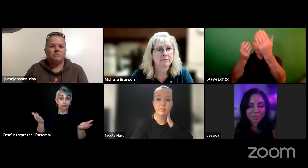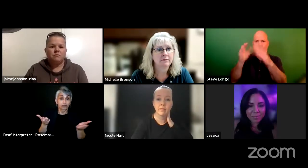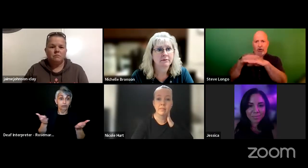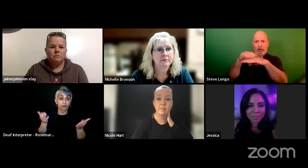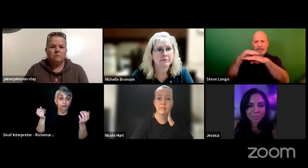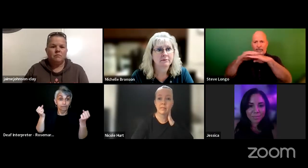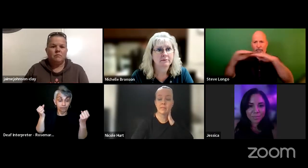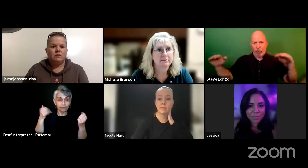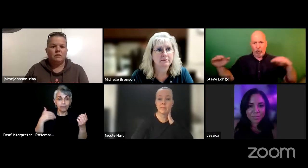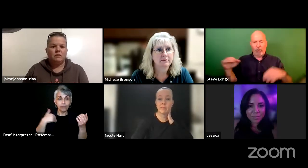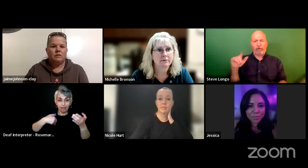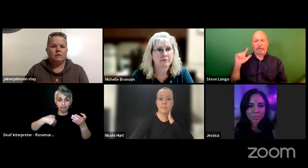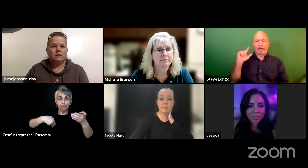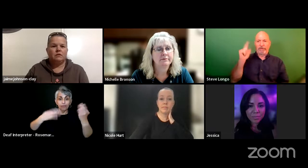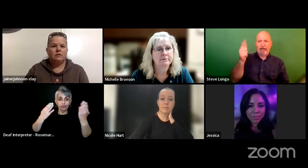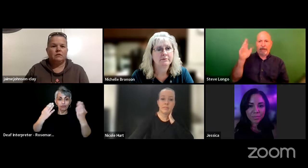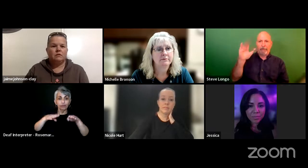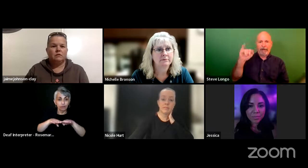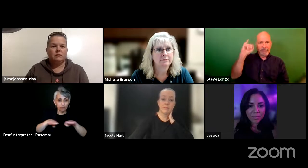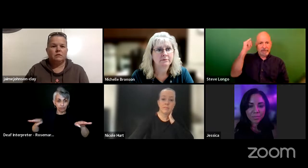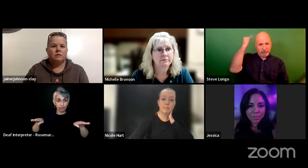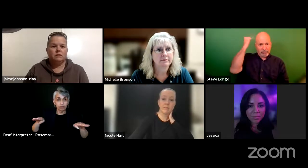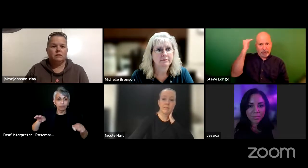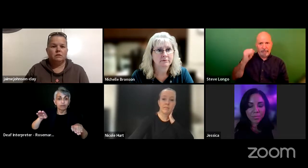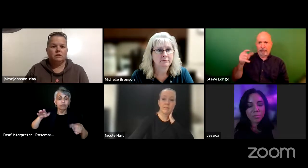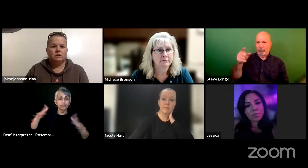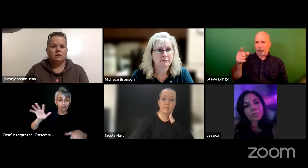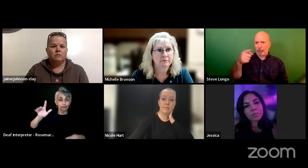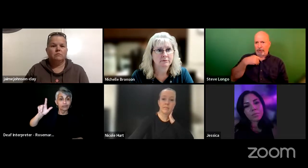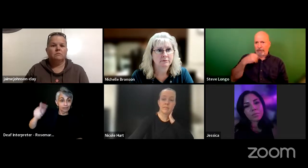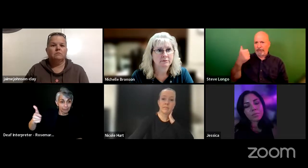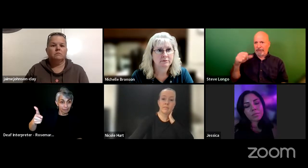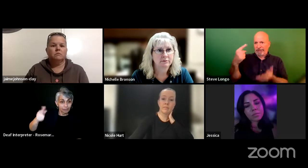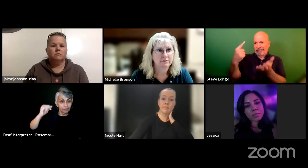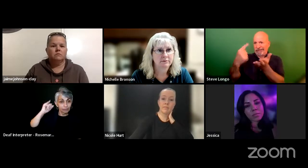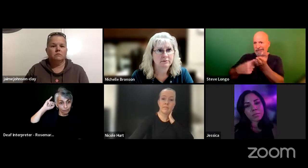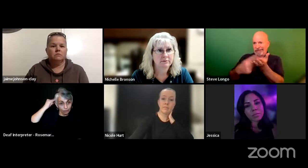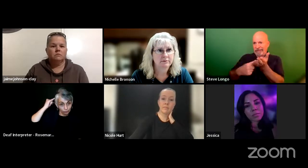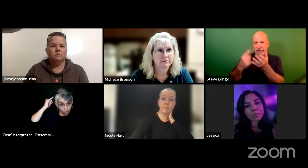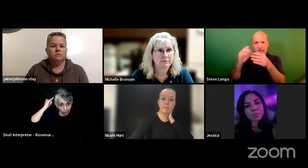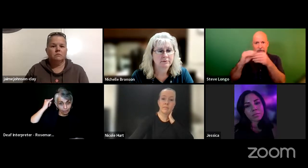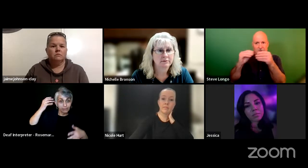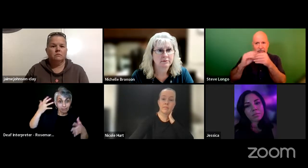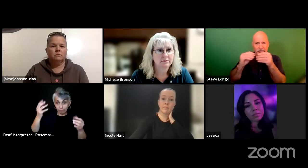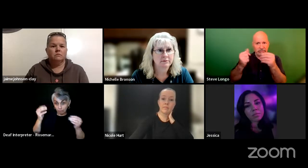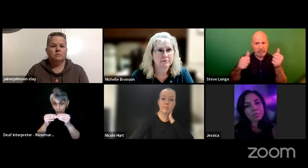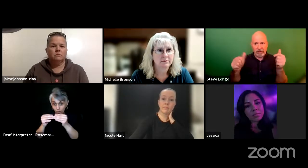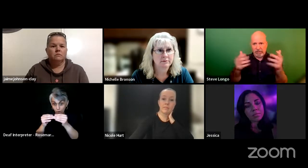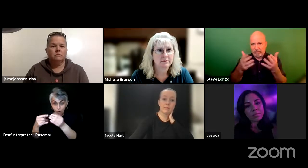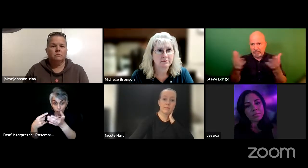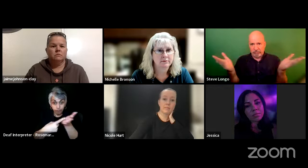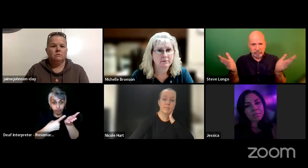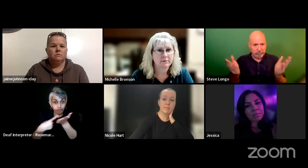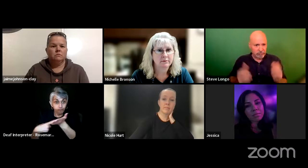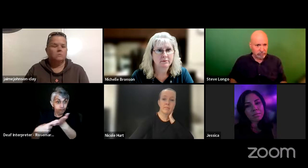Okay, Steve Longo here again. So we do have a motion on the floor, seconded officially by Jamie.